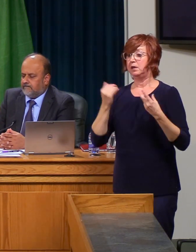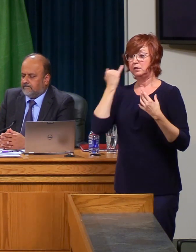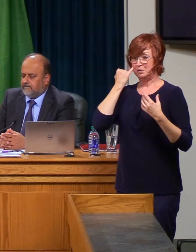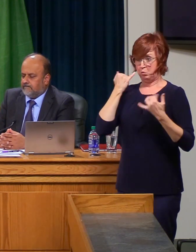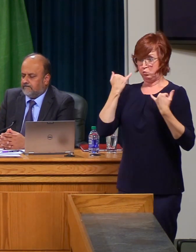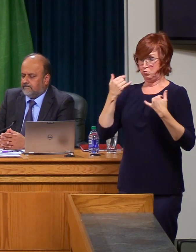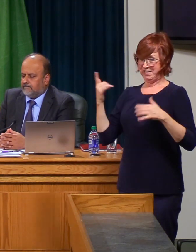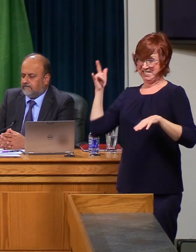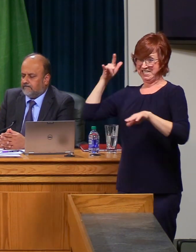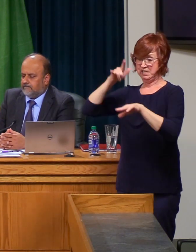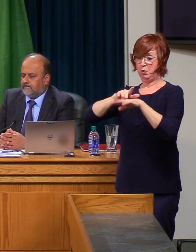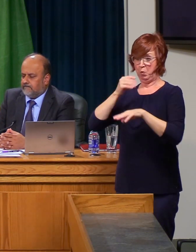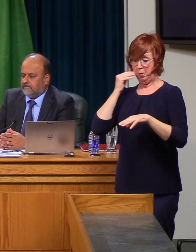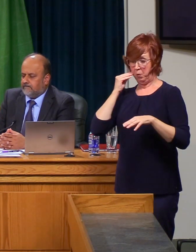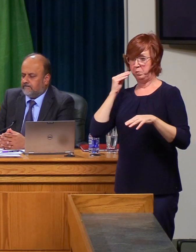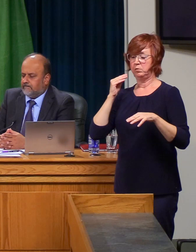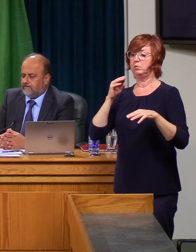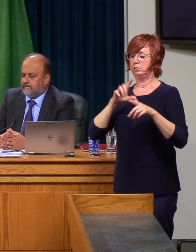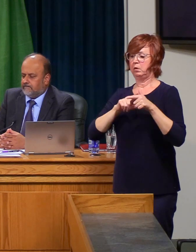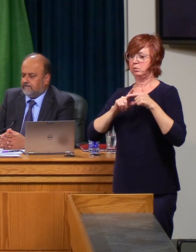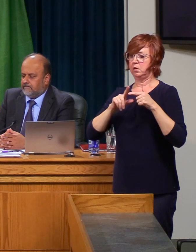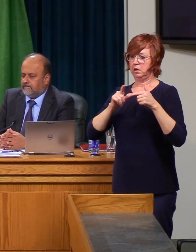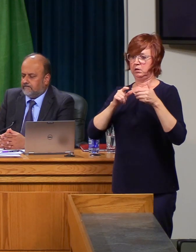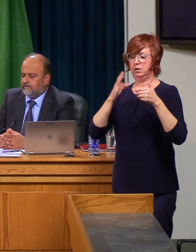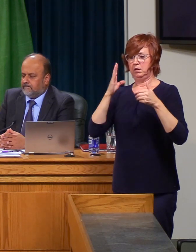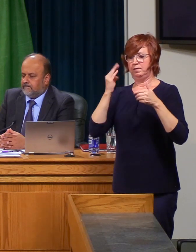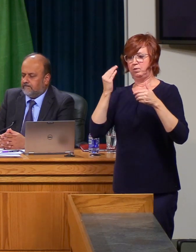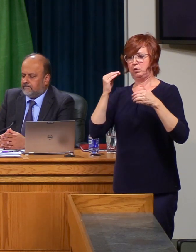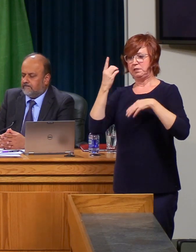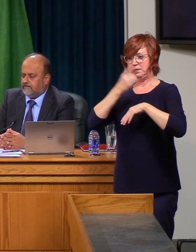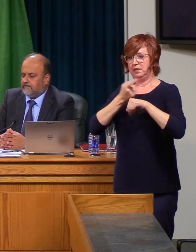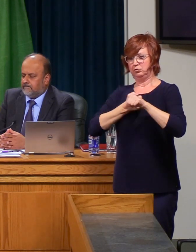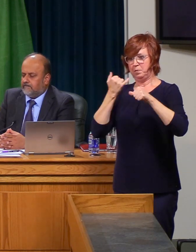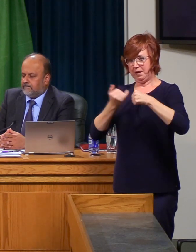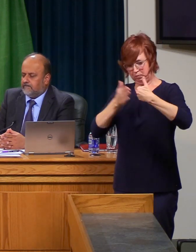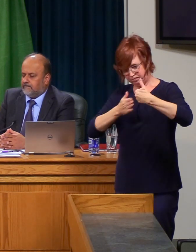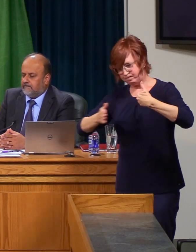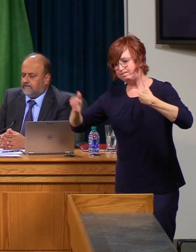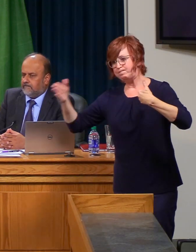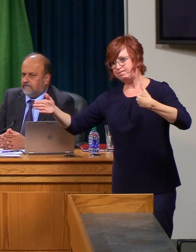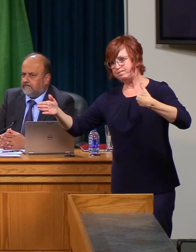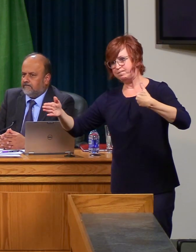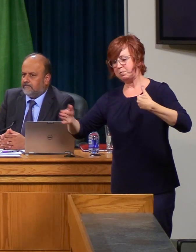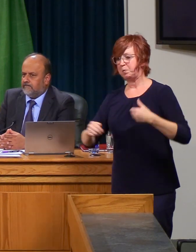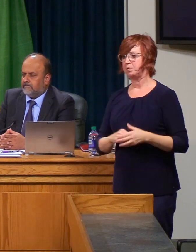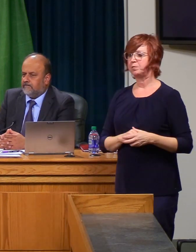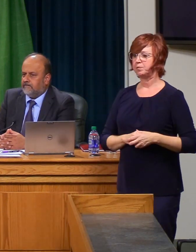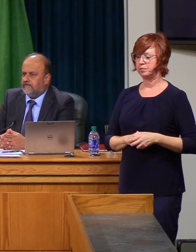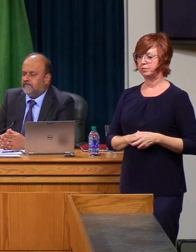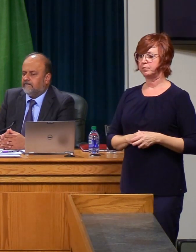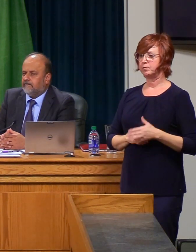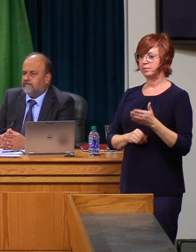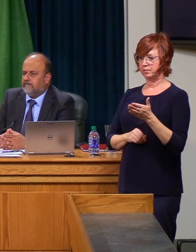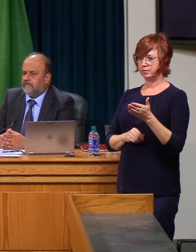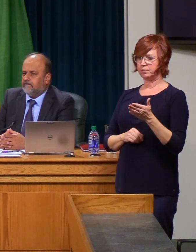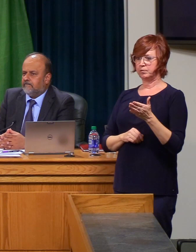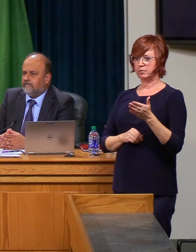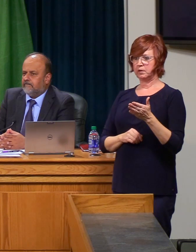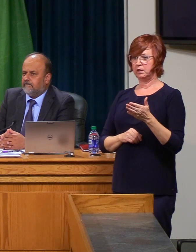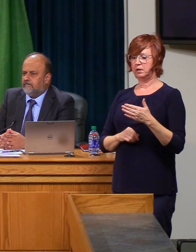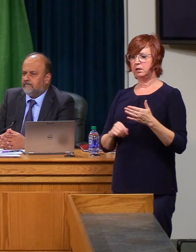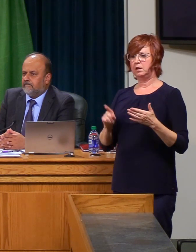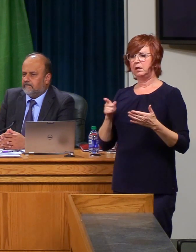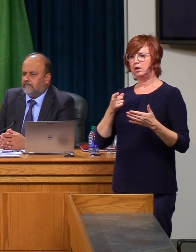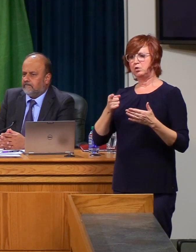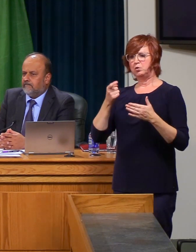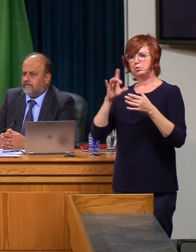under self-isolation for 14 days, and it would apply to anything that's occurring now. You talked about a few reports